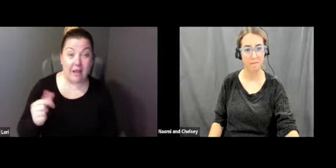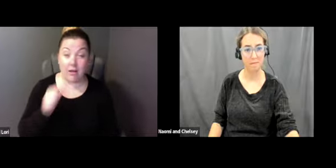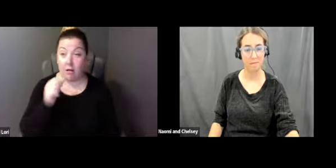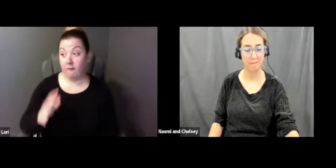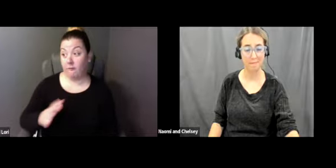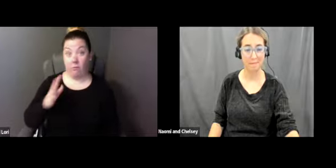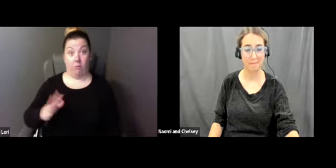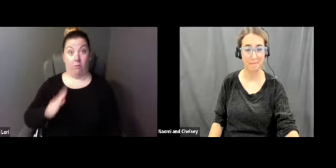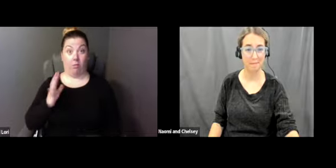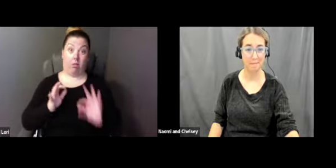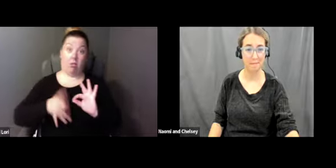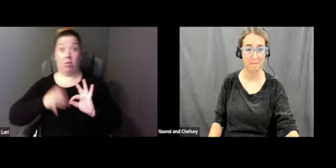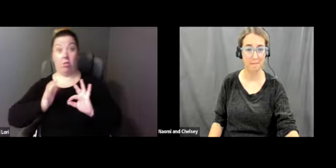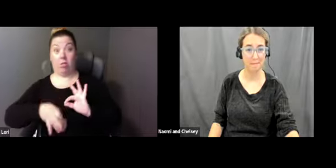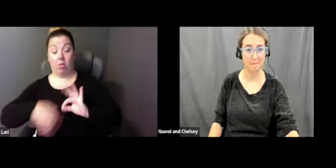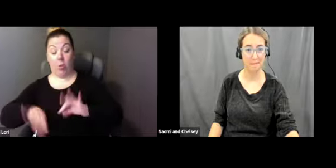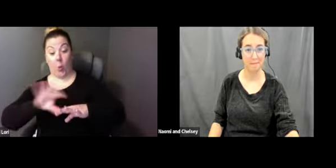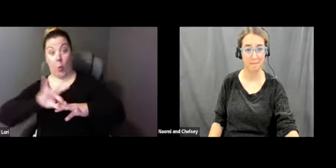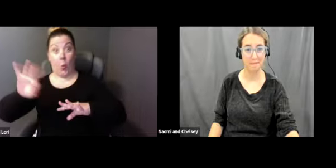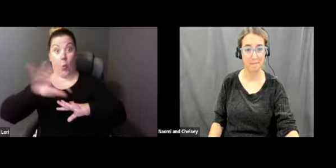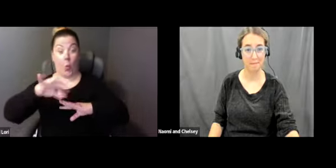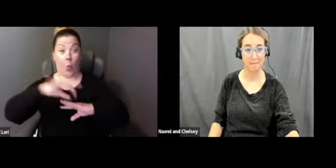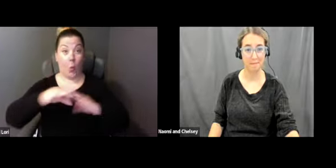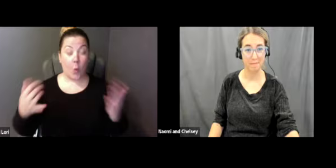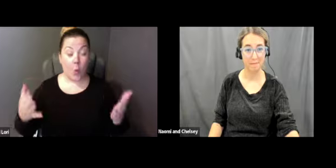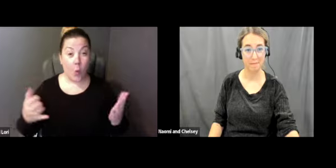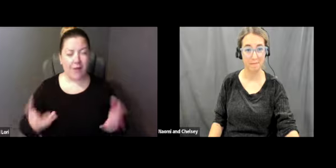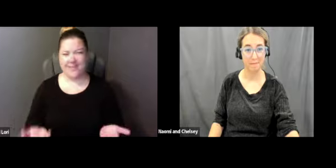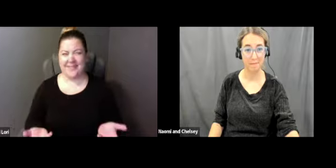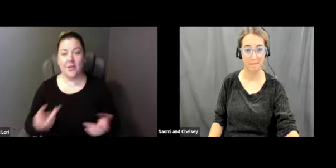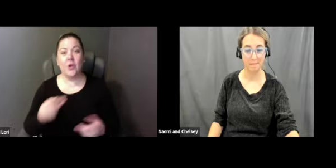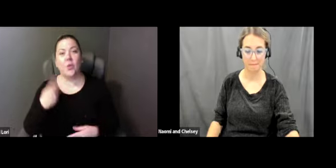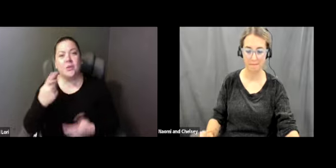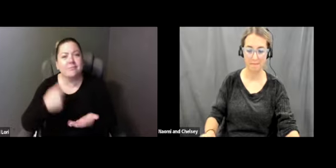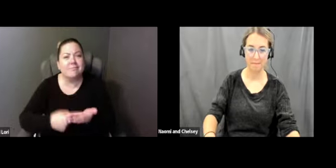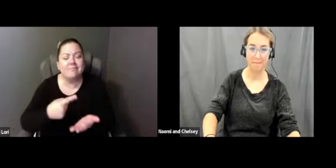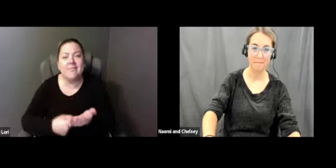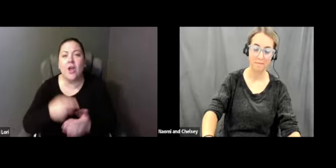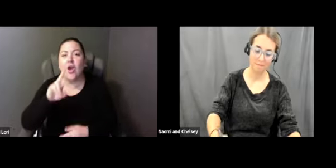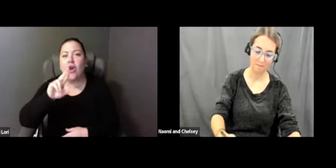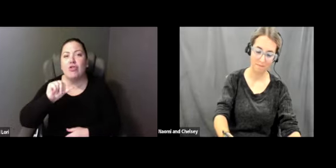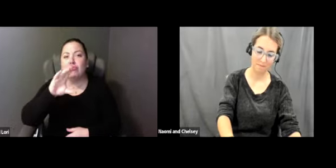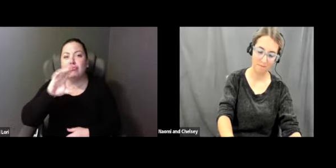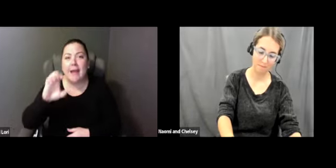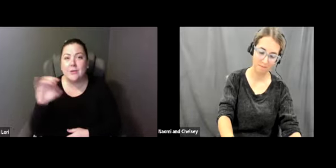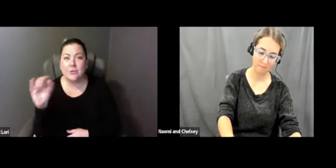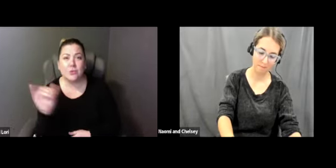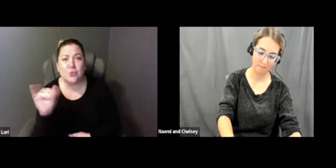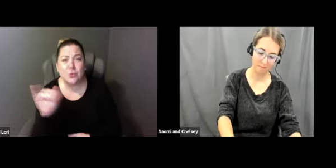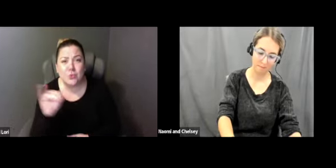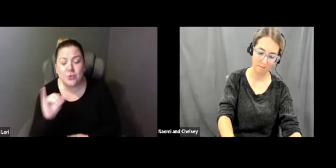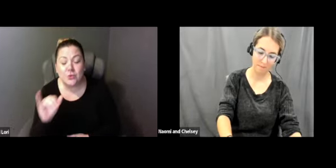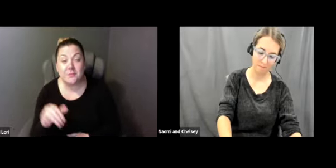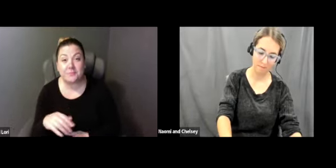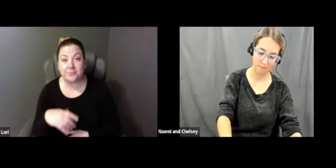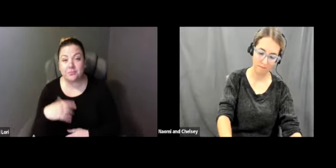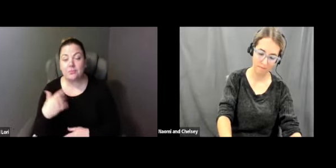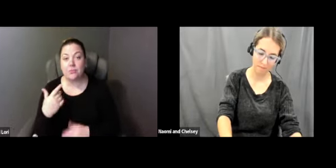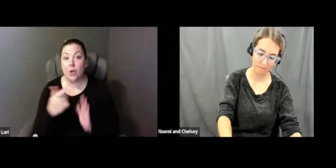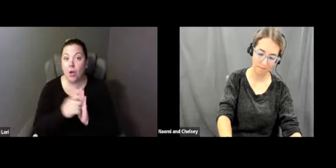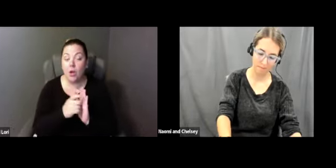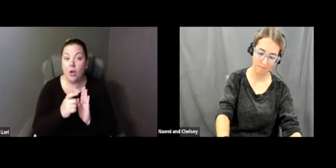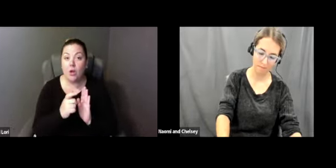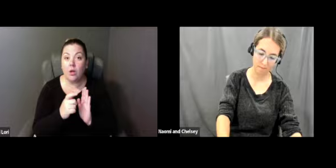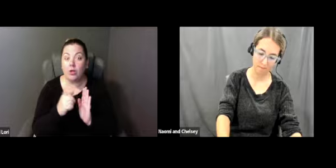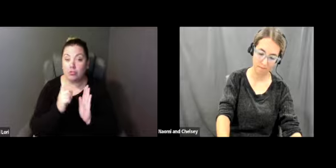enough for you. We were talking about race, how that impacts work too. There is a study coming out. It's not